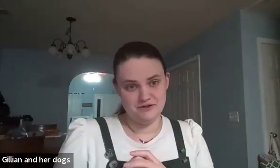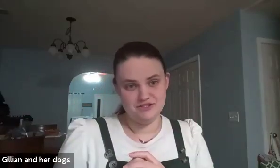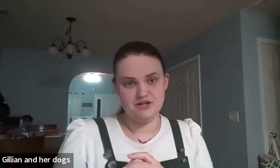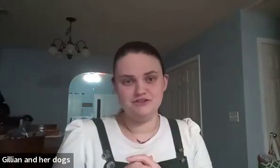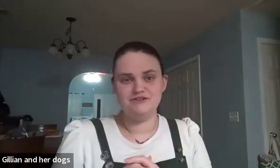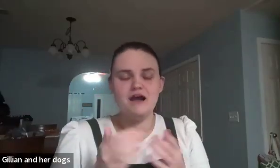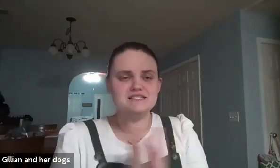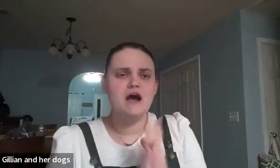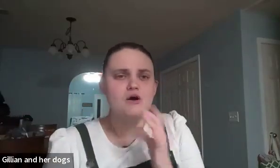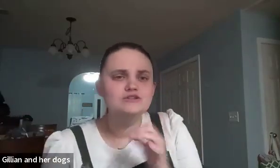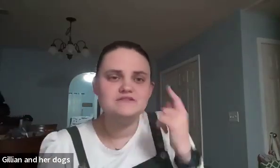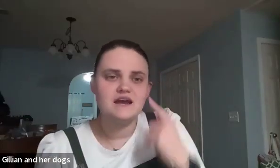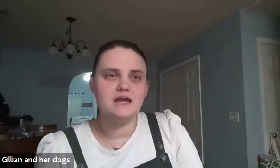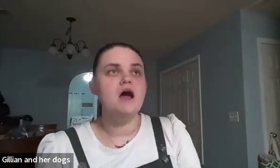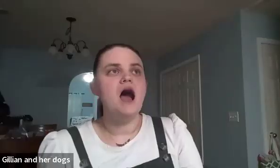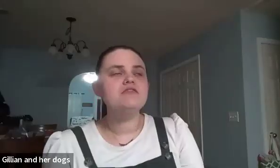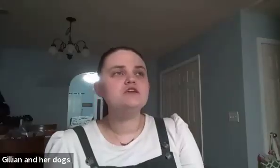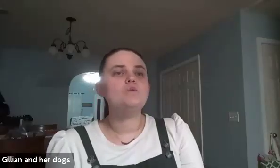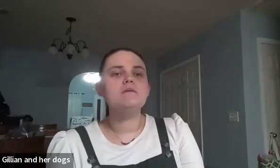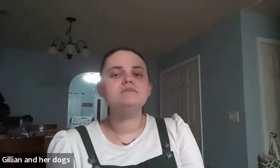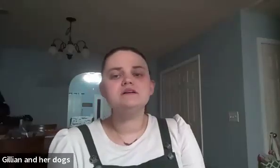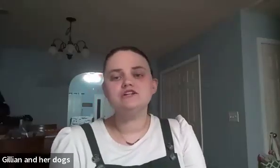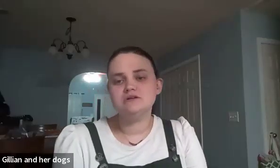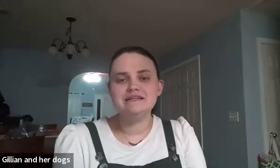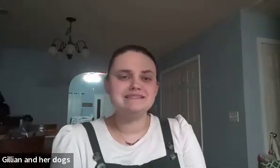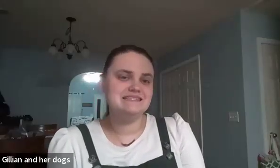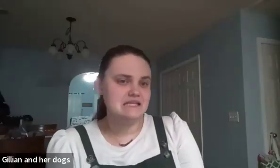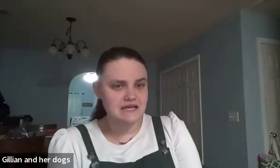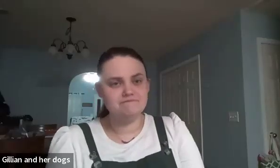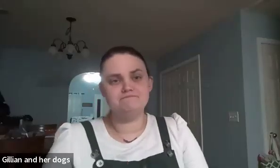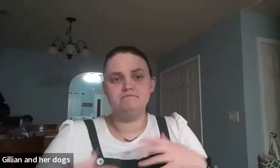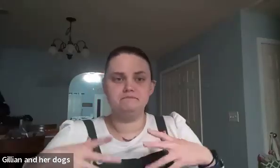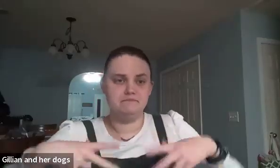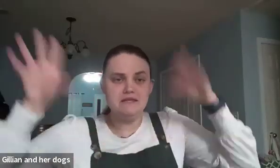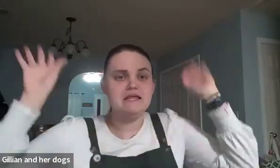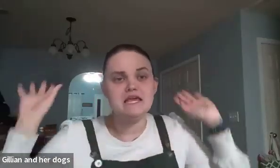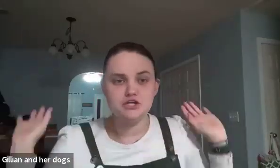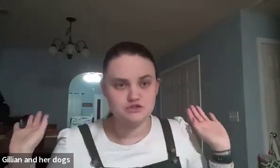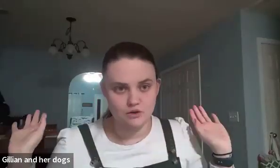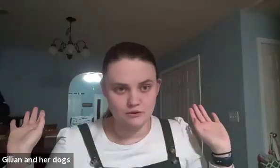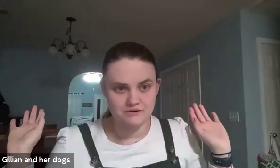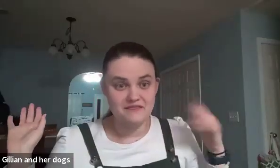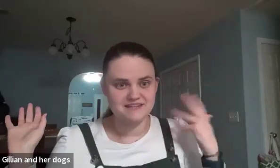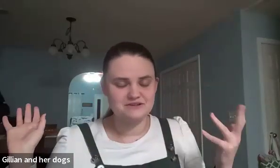numbers. You'll ask them, well, how old do you think I am? I think you're 1 billion, trillion, zillion, a million years old. That sort of